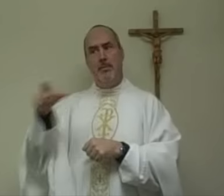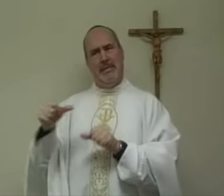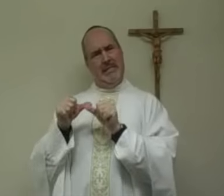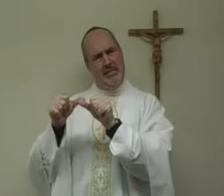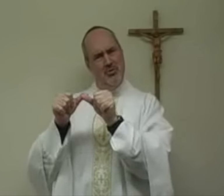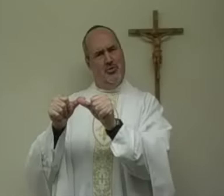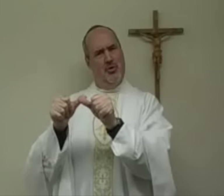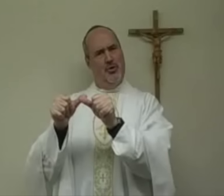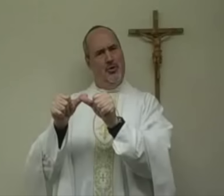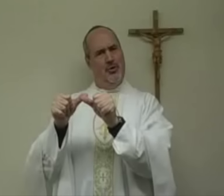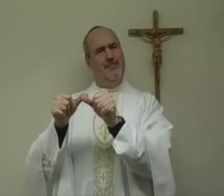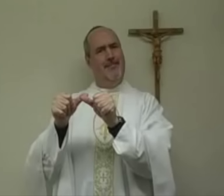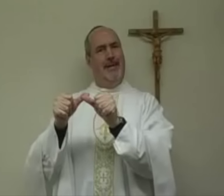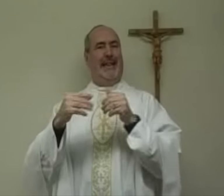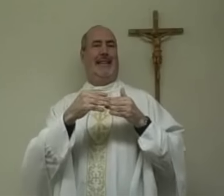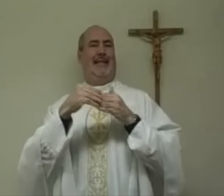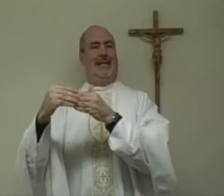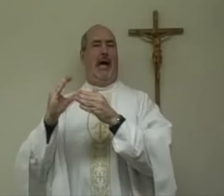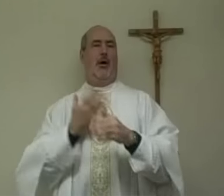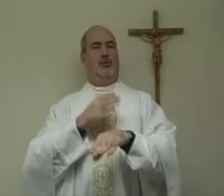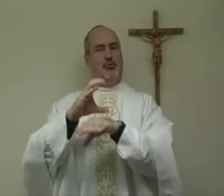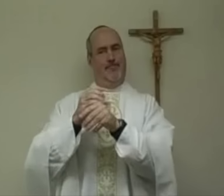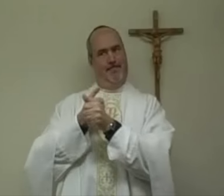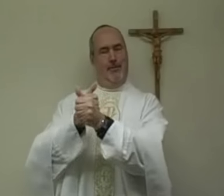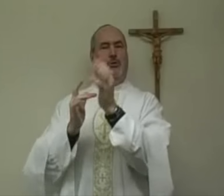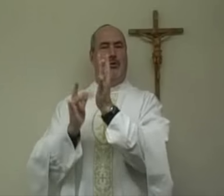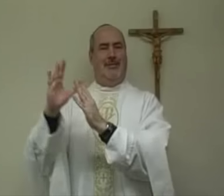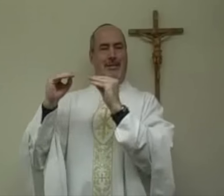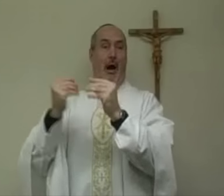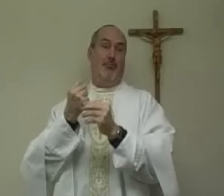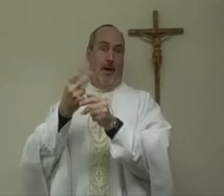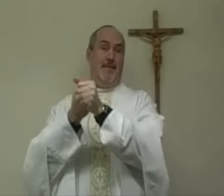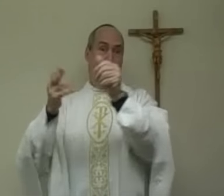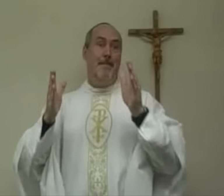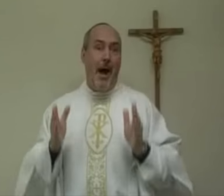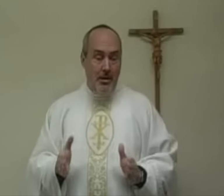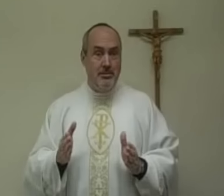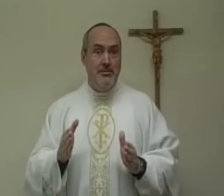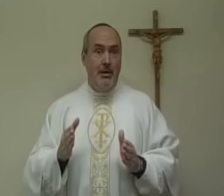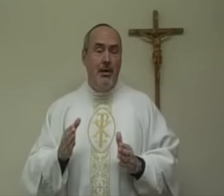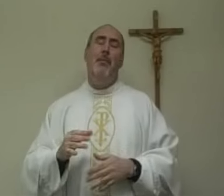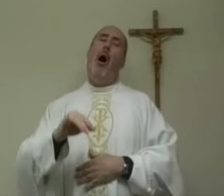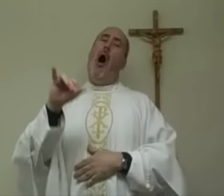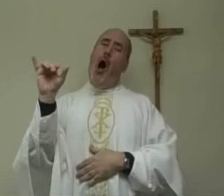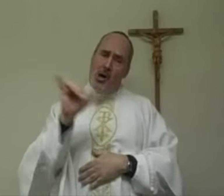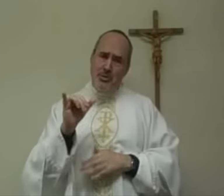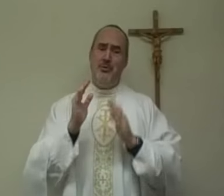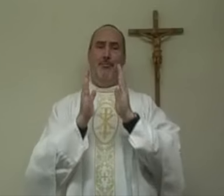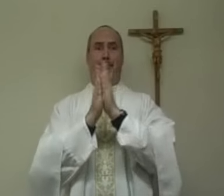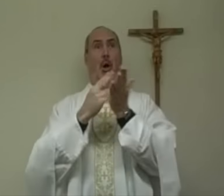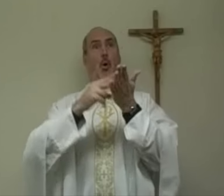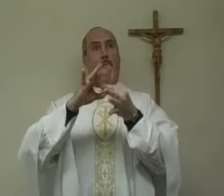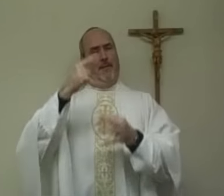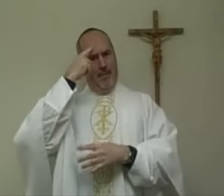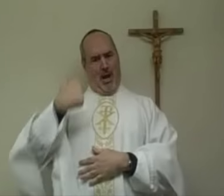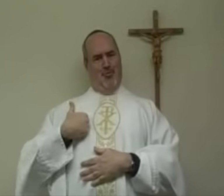Holy Spirit to help the bishops and the Pope to continue leading our church in Jesus' teachings and the teachings of the